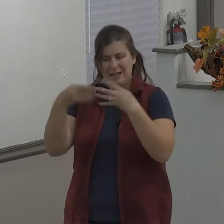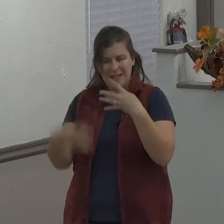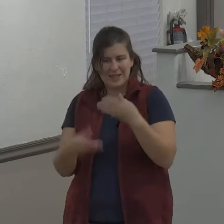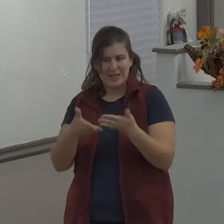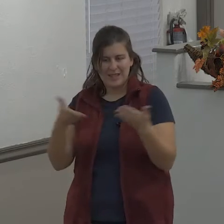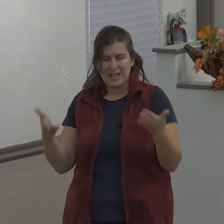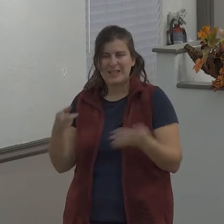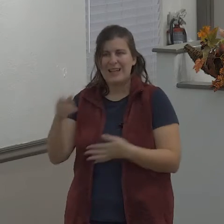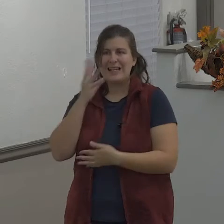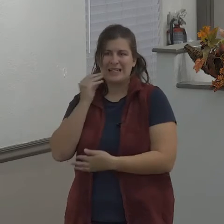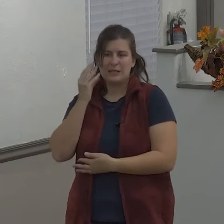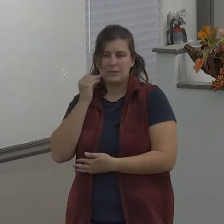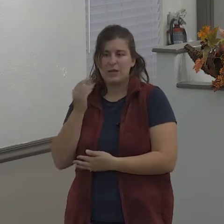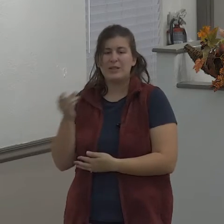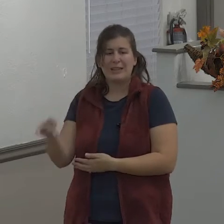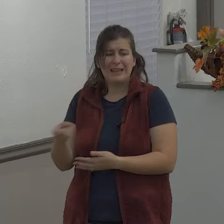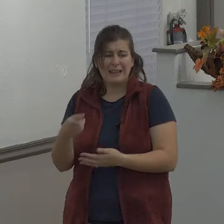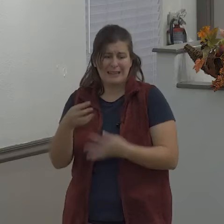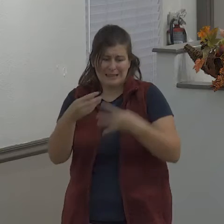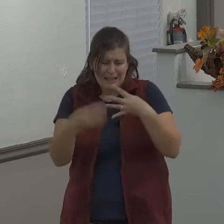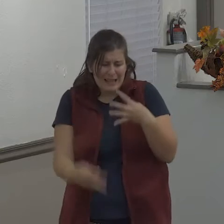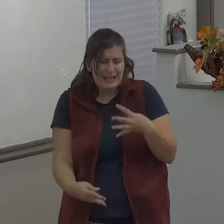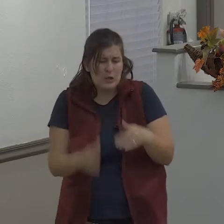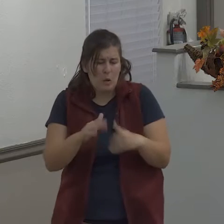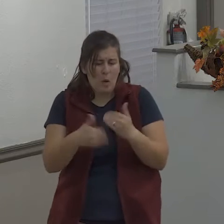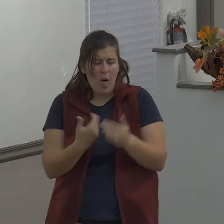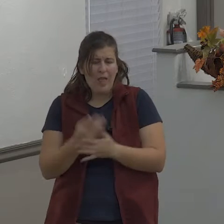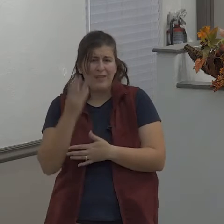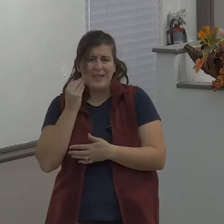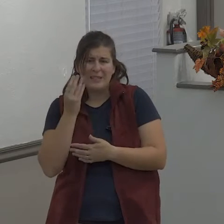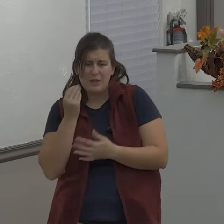list these things. Here's what I've gone through.